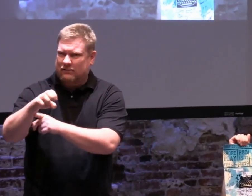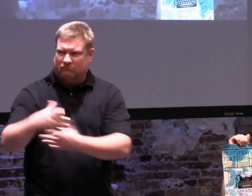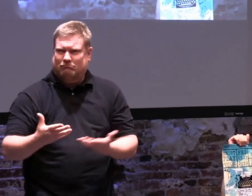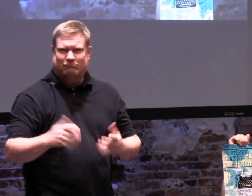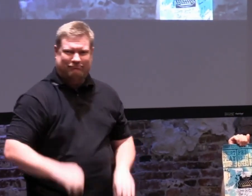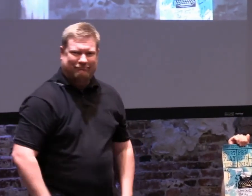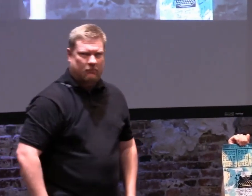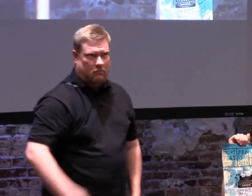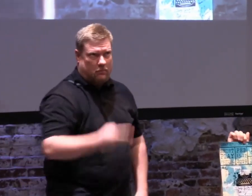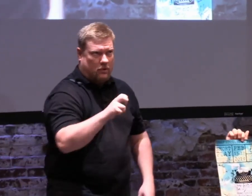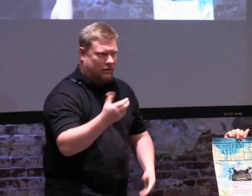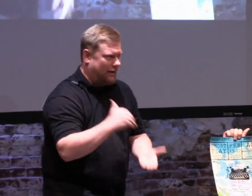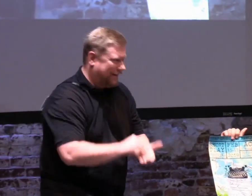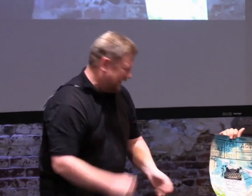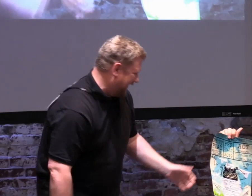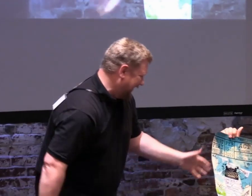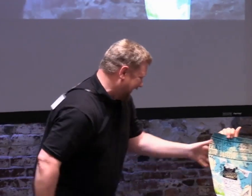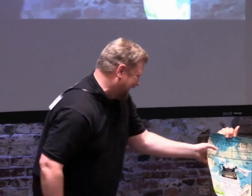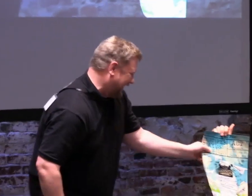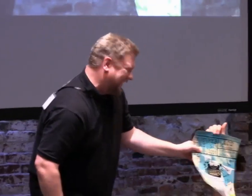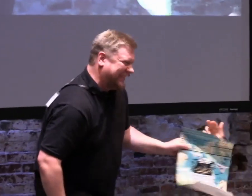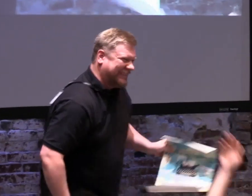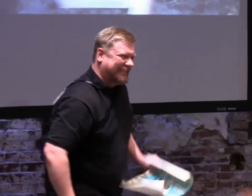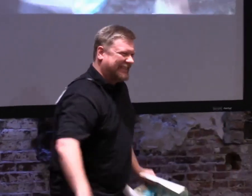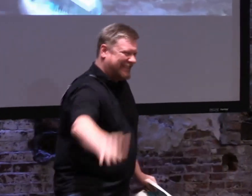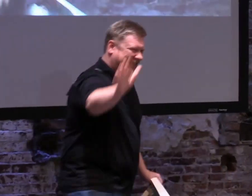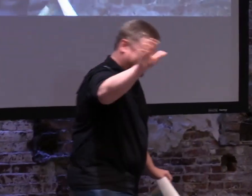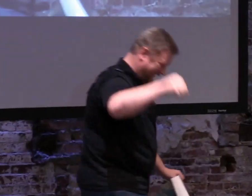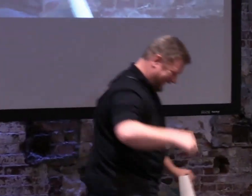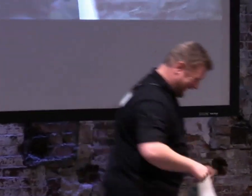his. His, he, did I say that right? He.